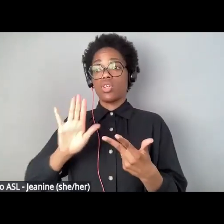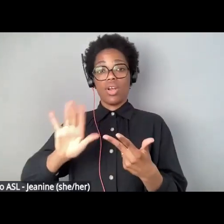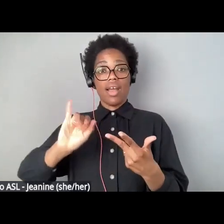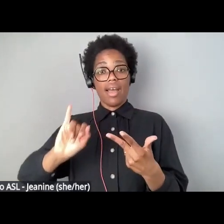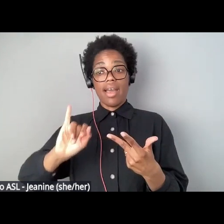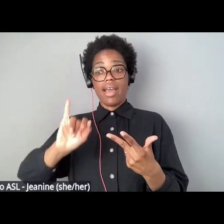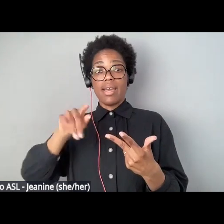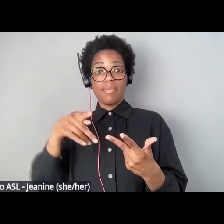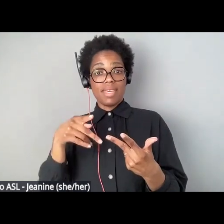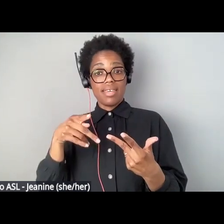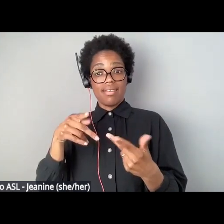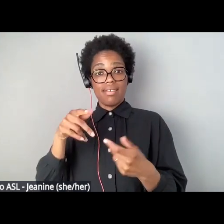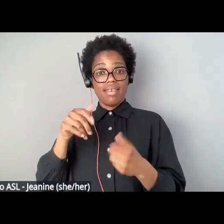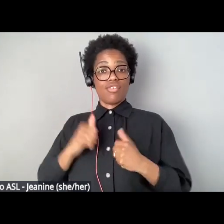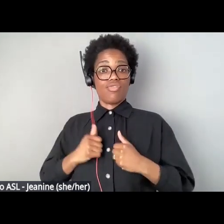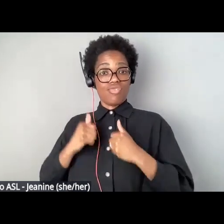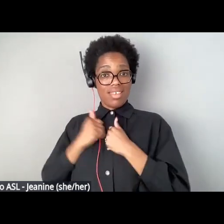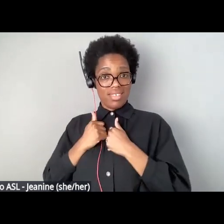VPN.